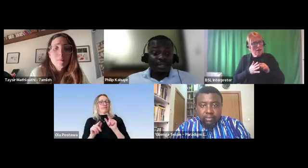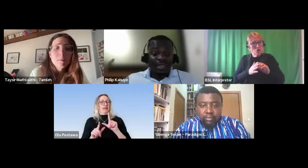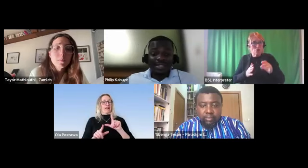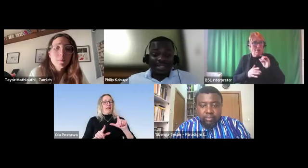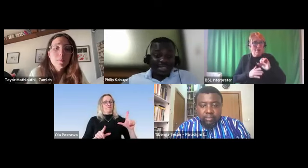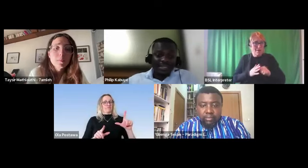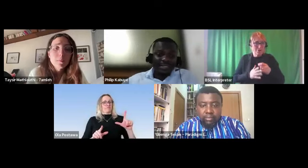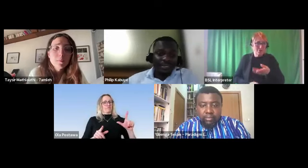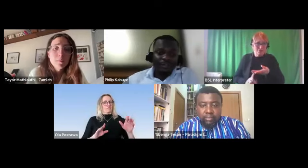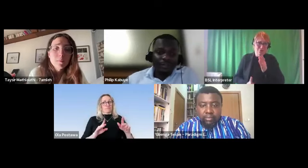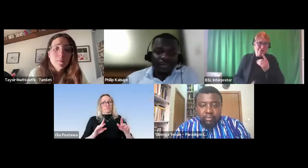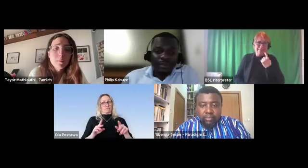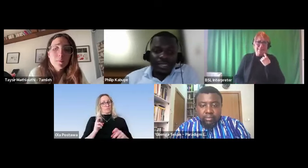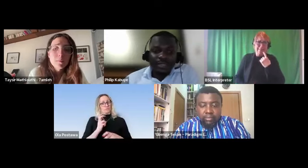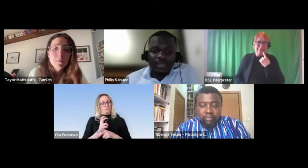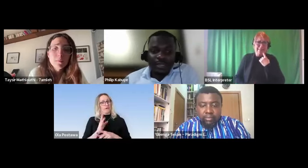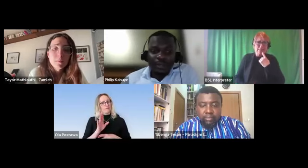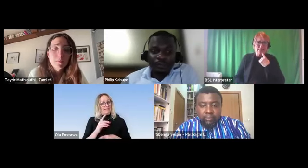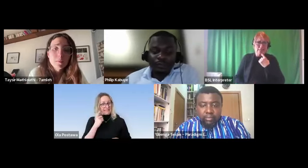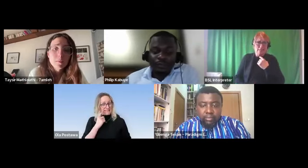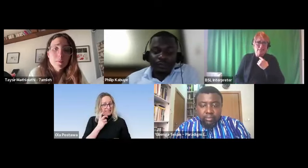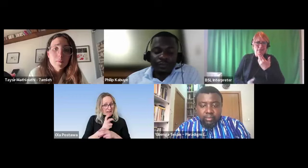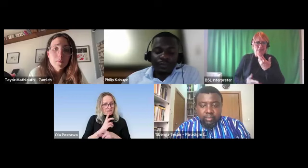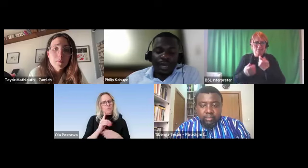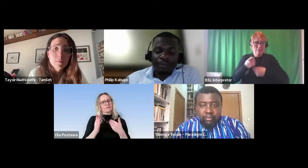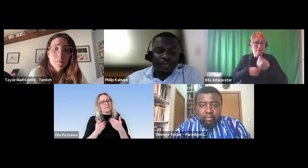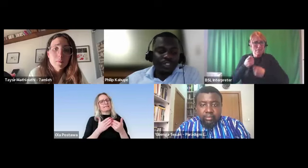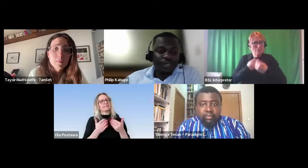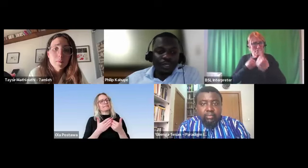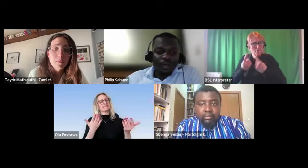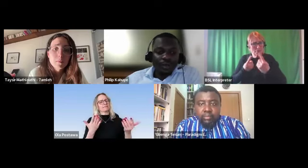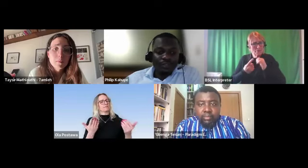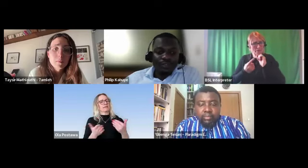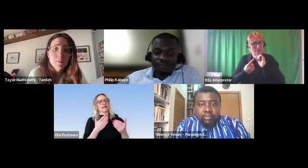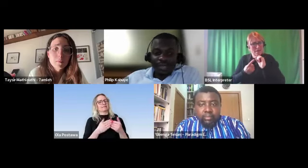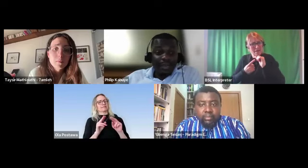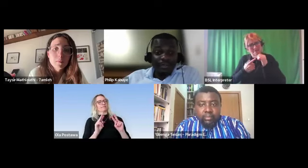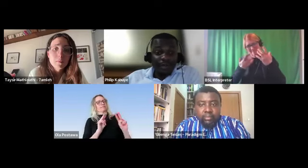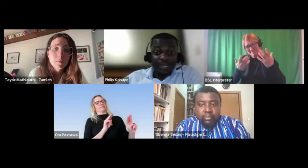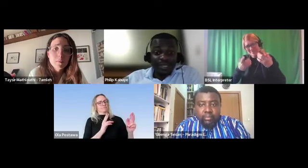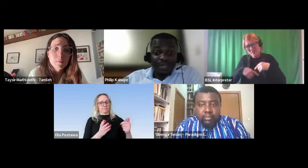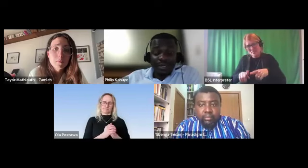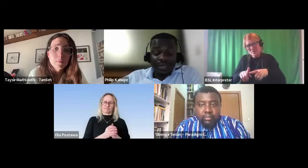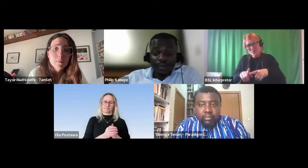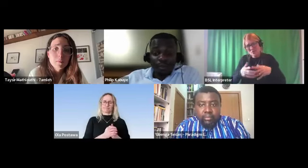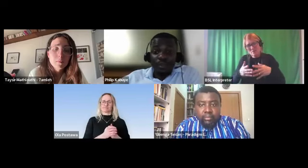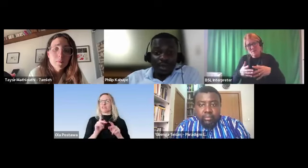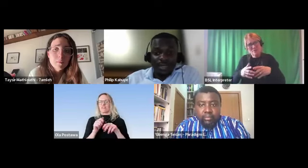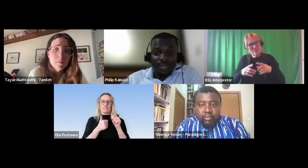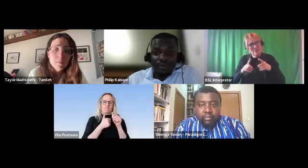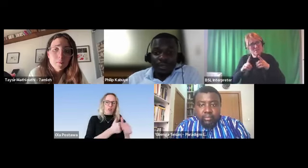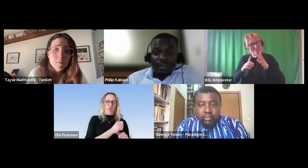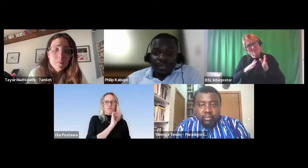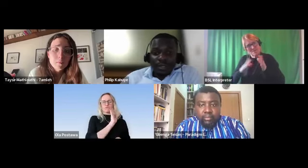that they can easily fall towards the approach of the kind of US's